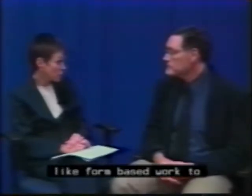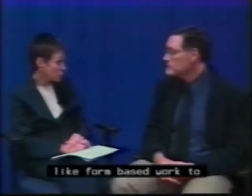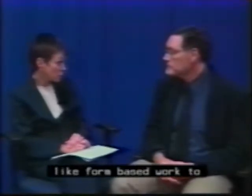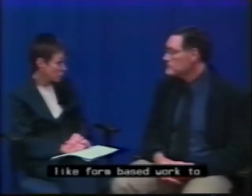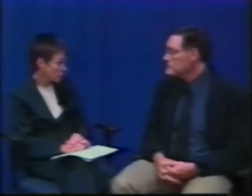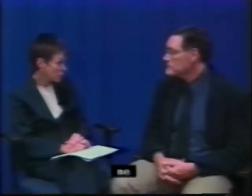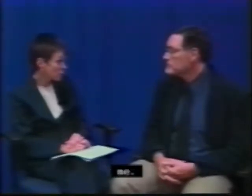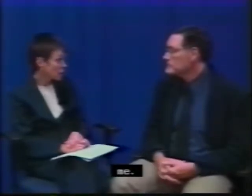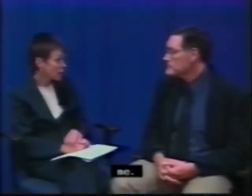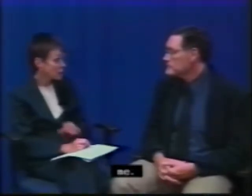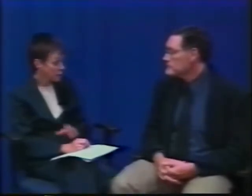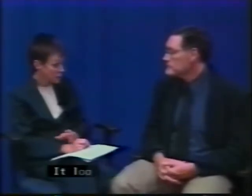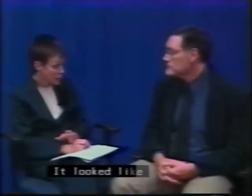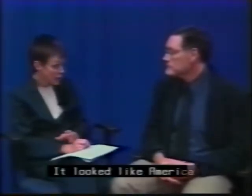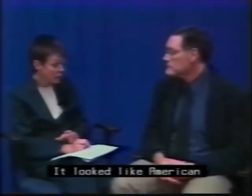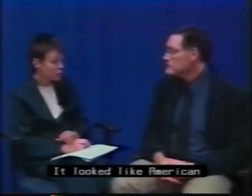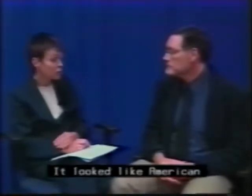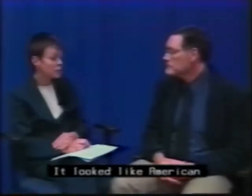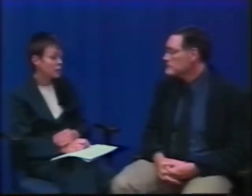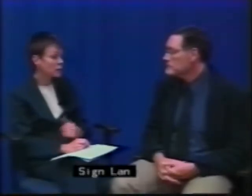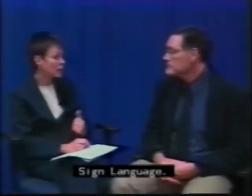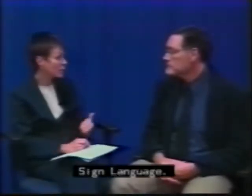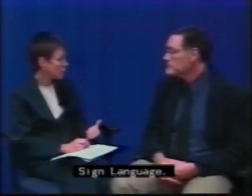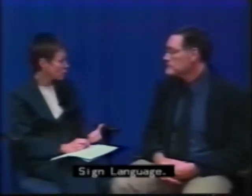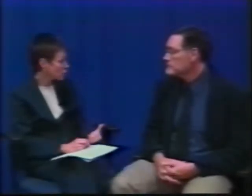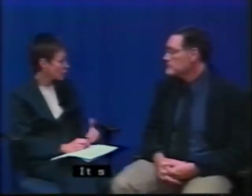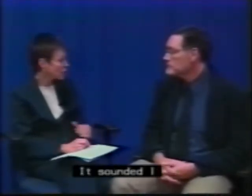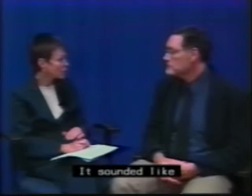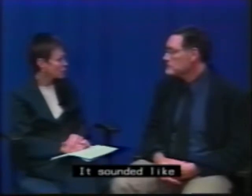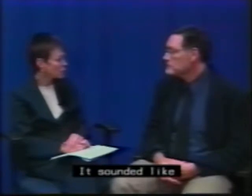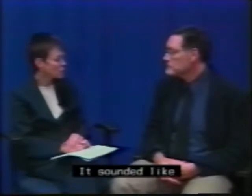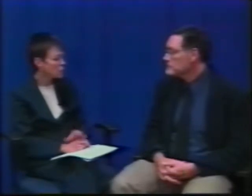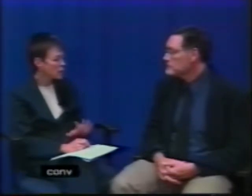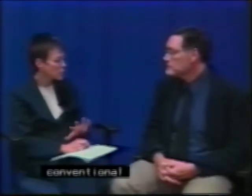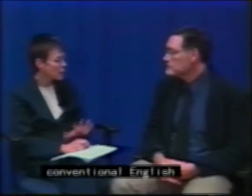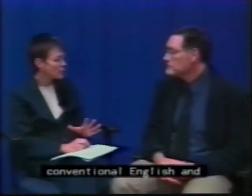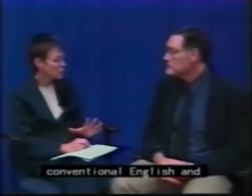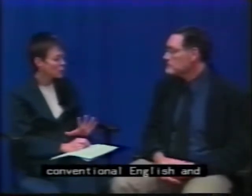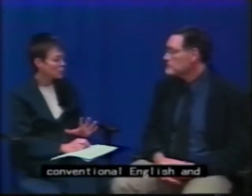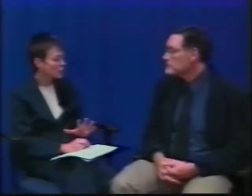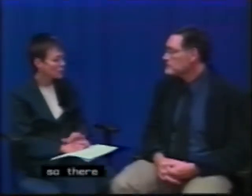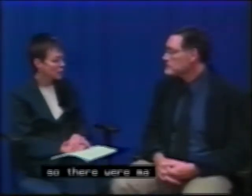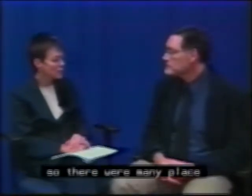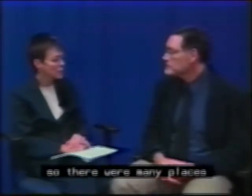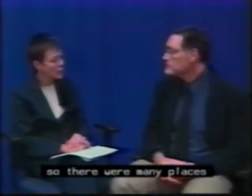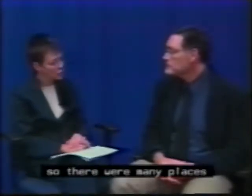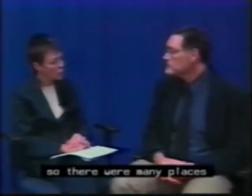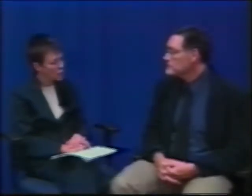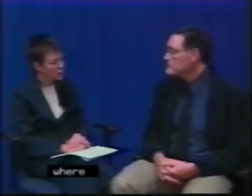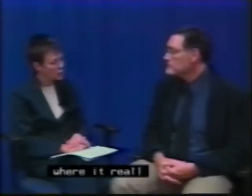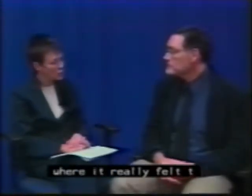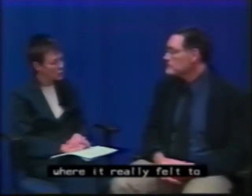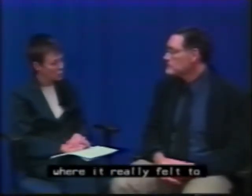form-based work to me. It looked like American Sign Language. It sounded like conventional English. And so there were many places where it really felt to me like a cohesive piece of